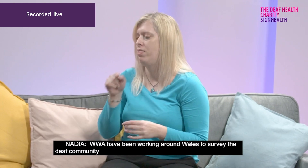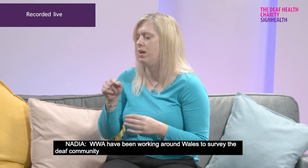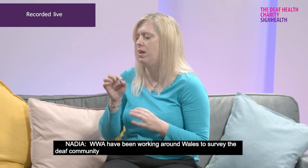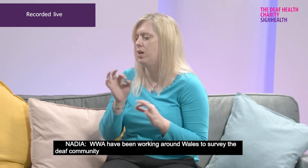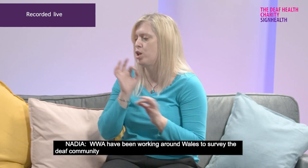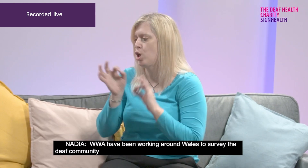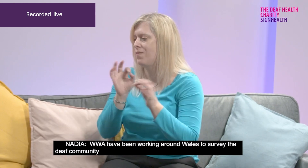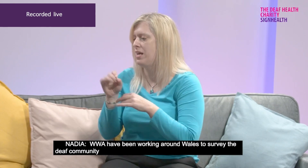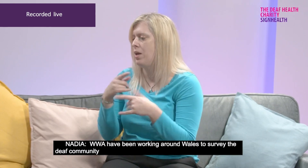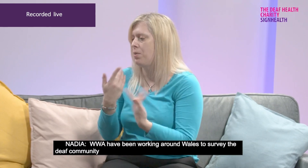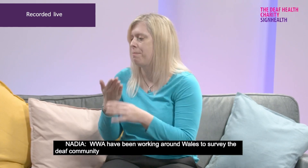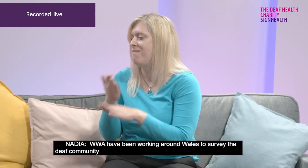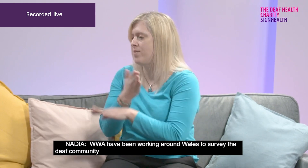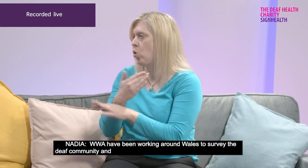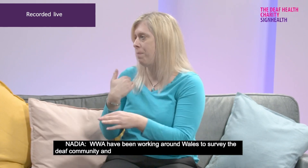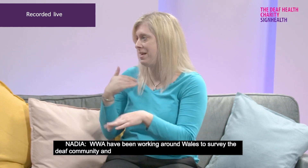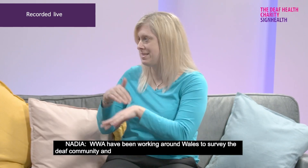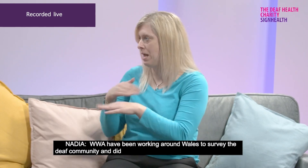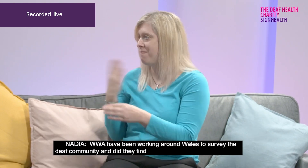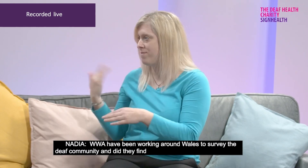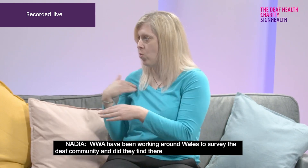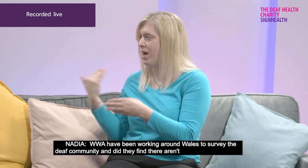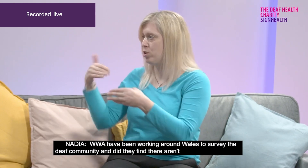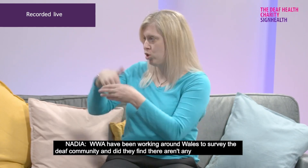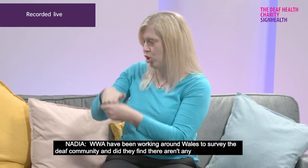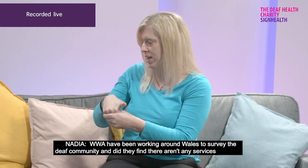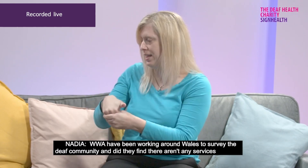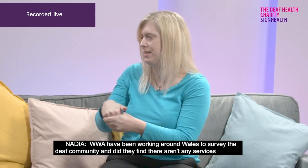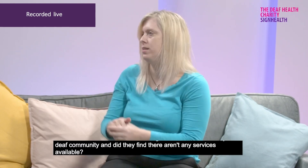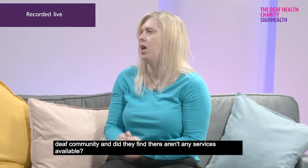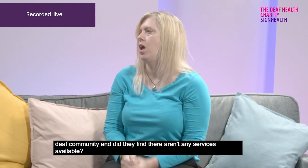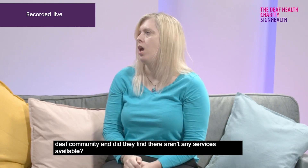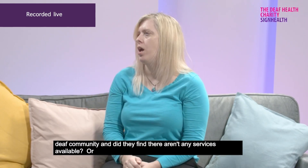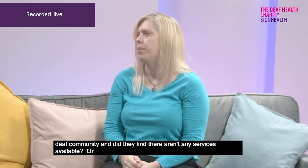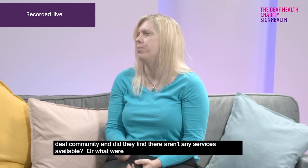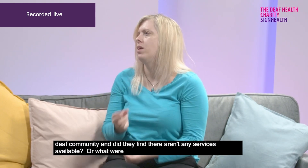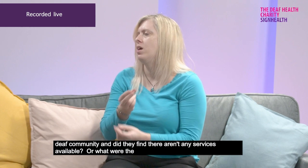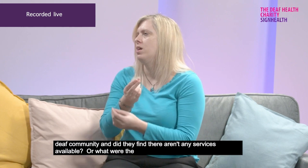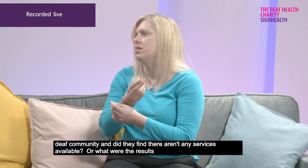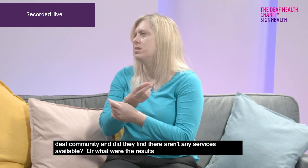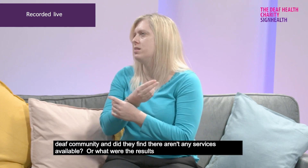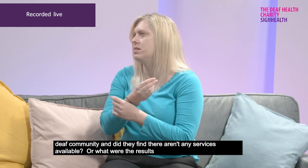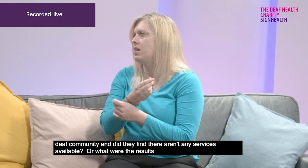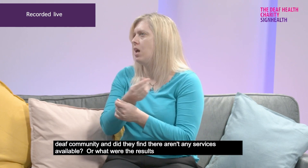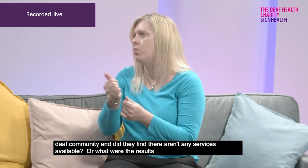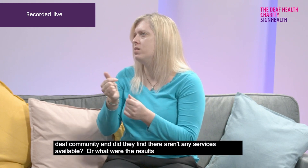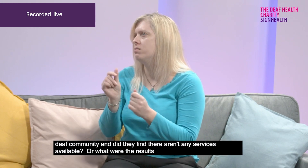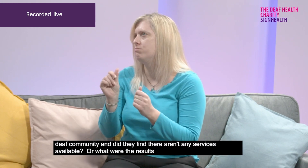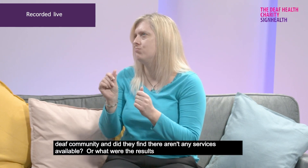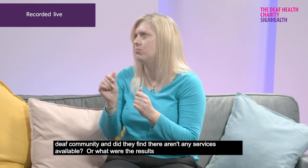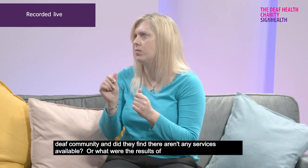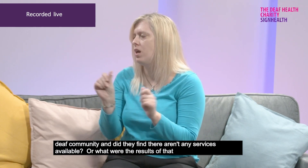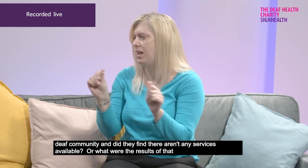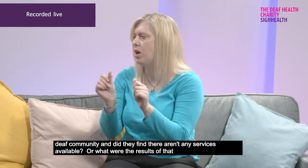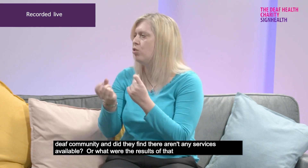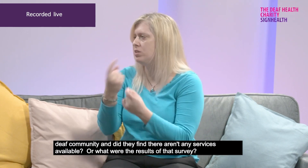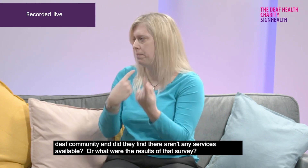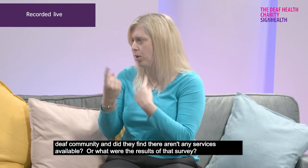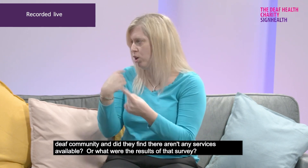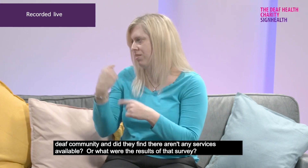And did they sort of find that there aren't any services available, or what were the results of that survey? So the survey was actually